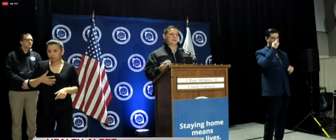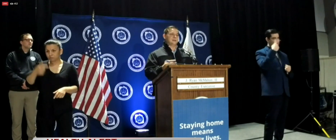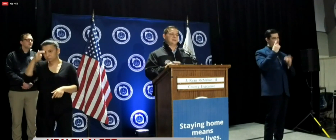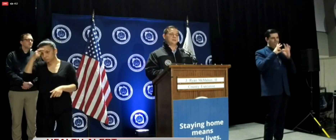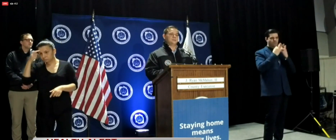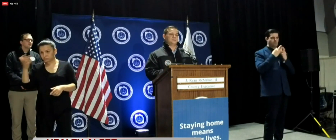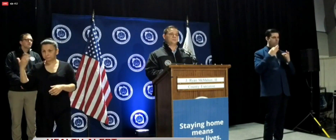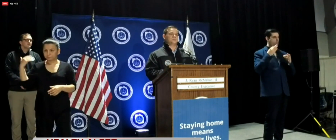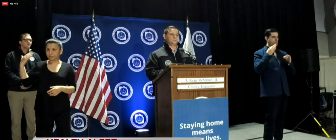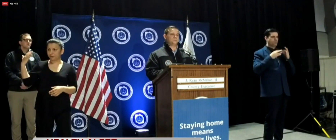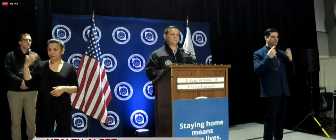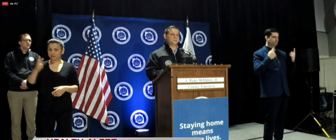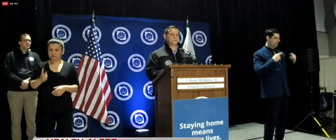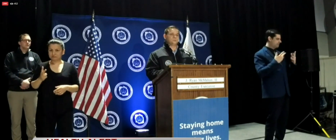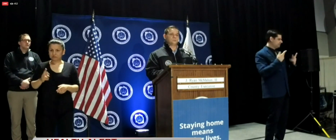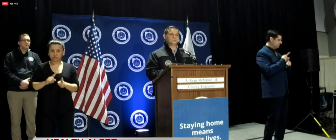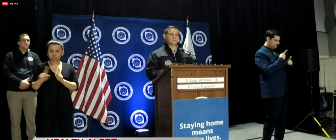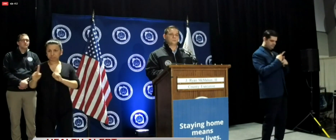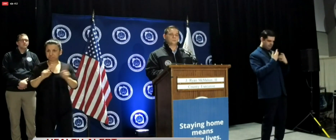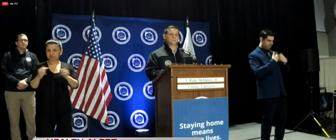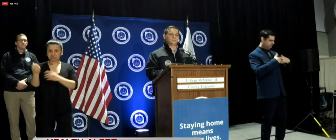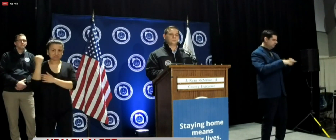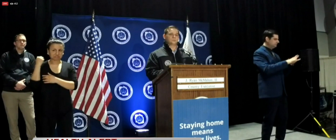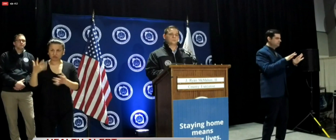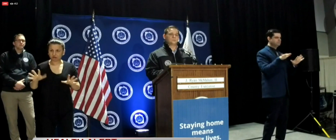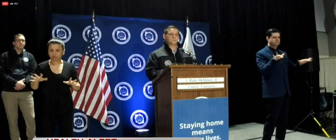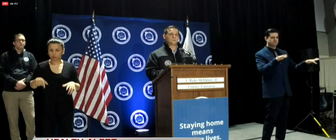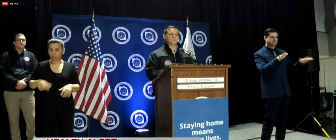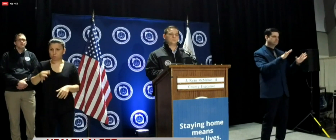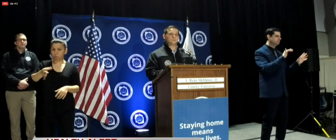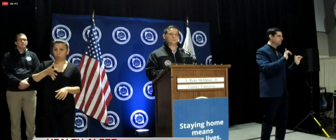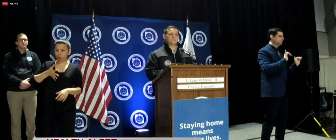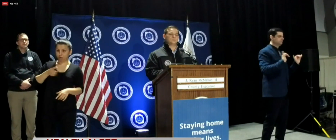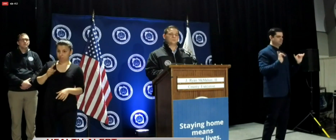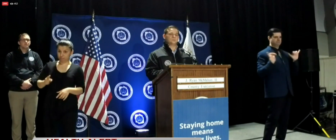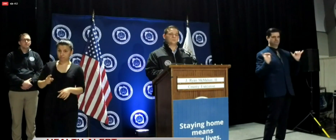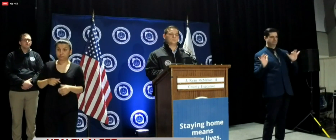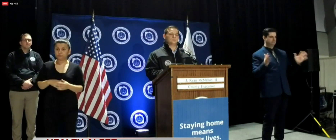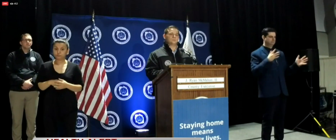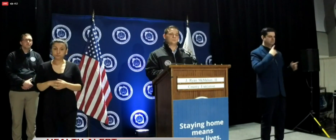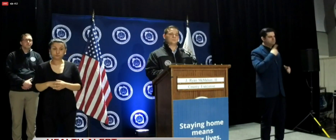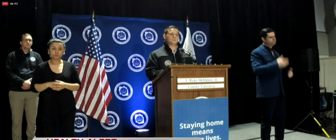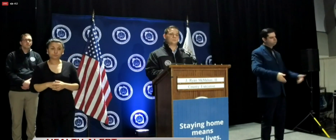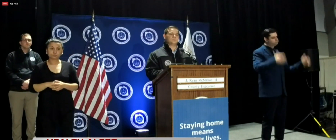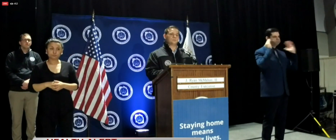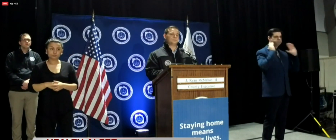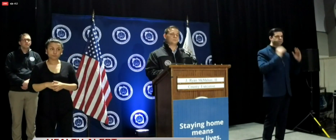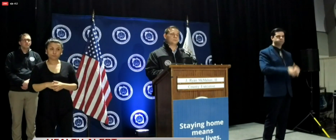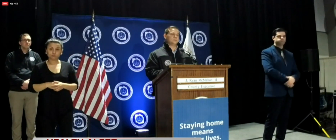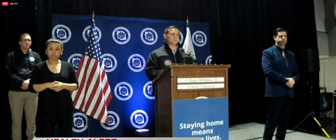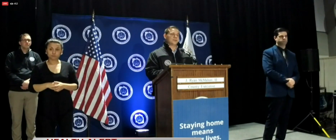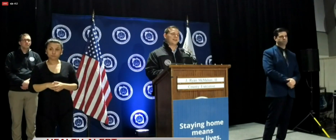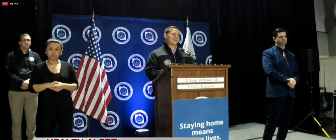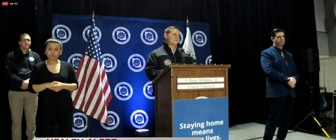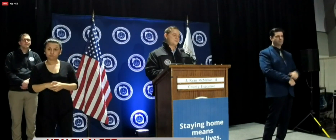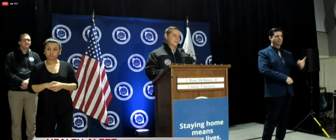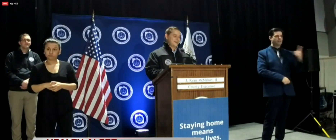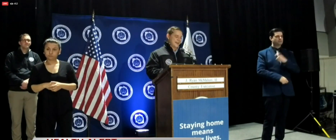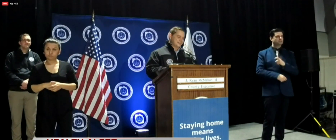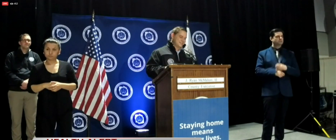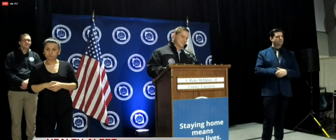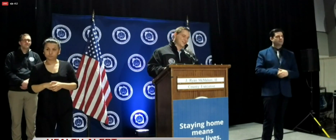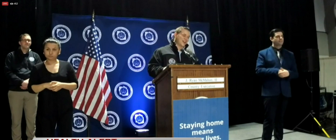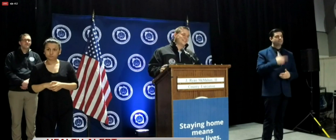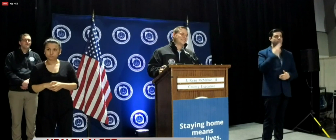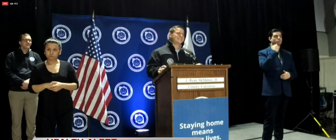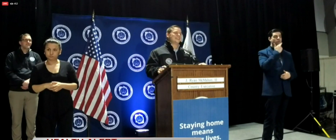the process. Is there more you can do with that tip from caterers? Can you send deputies to parking lots of restaurants to follow people